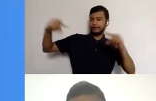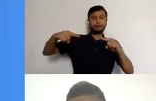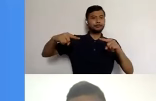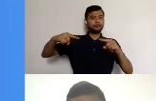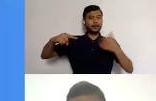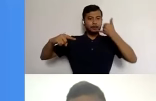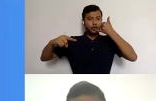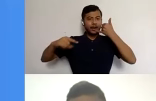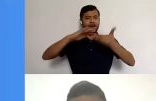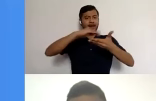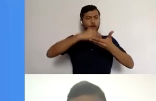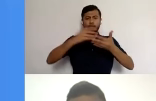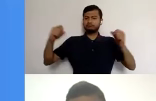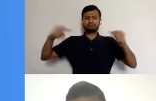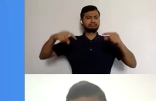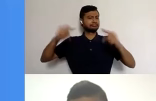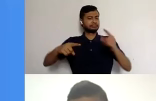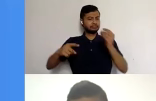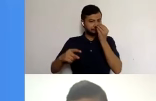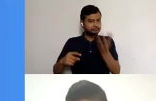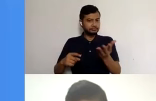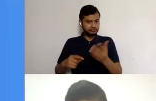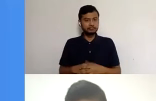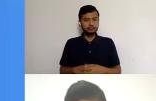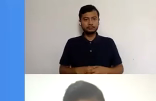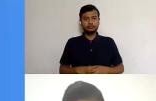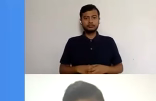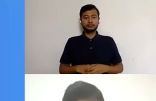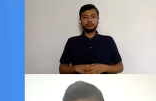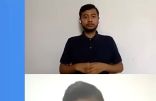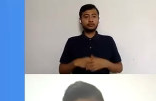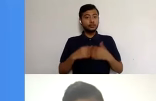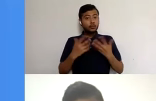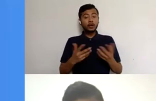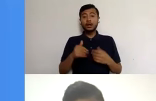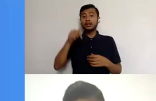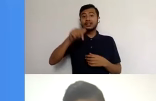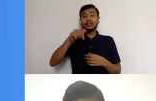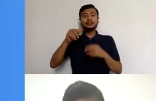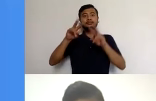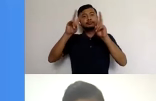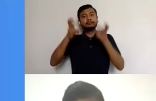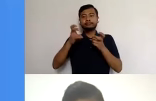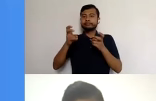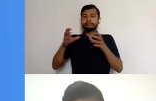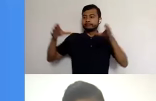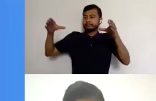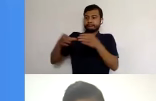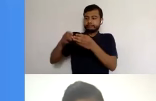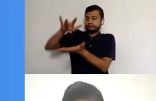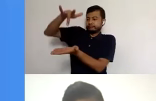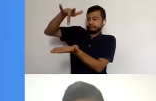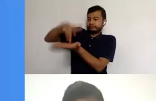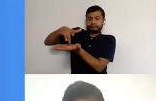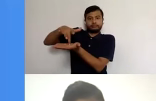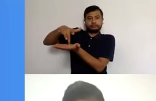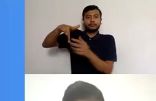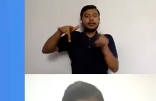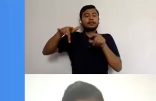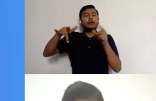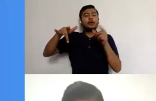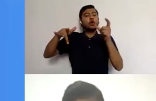The simple way that I think of it is it creates a central hub that, whether it's a small coffee shop or a